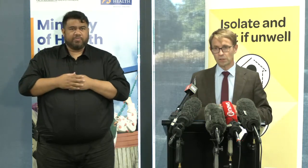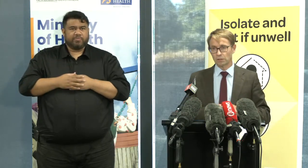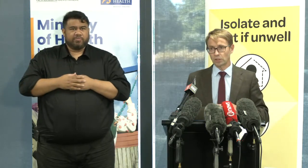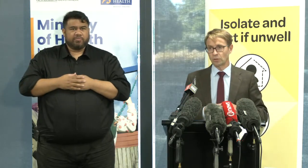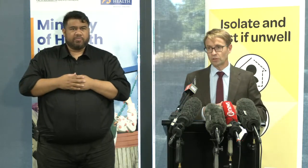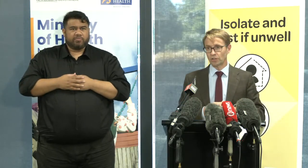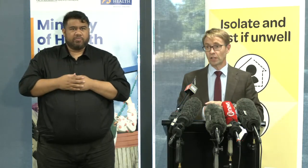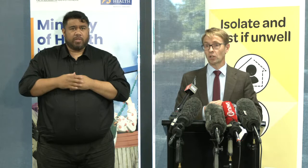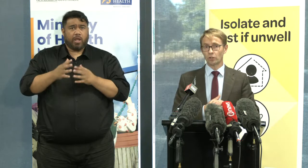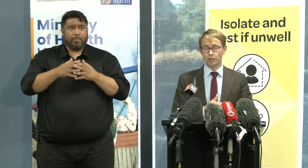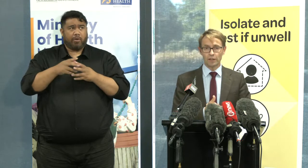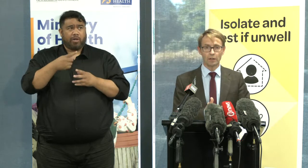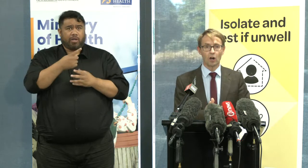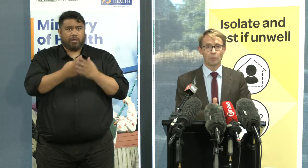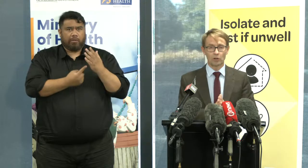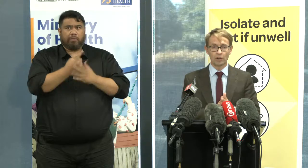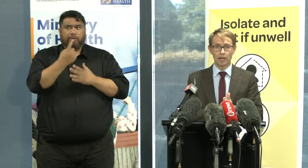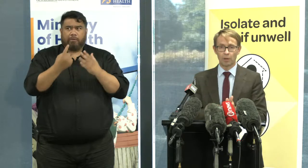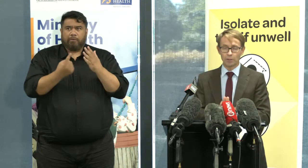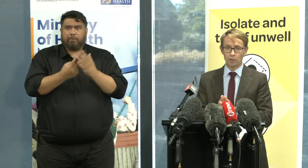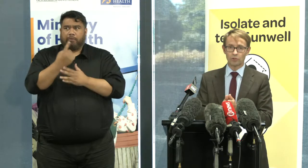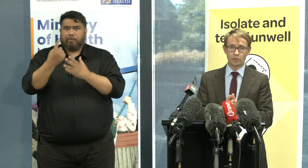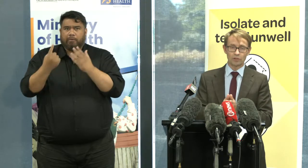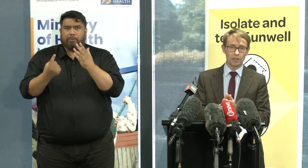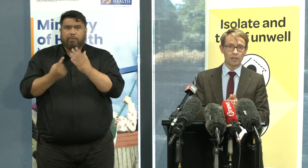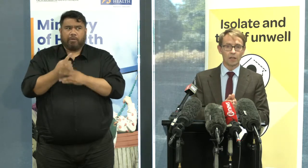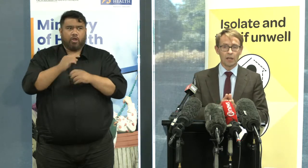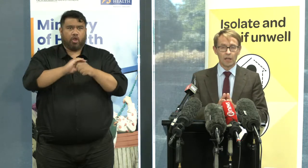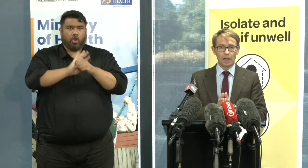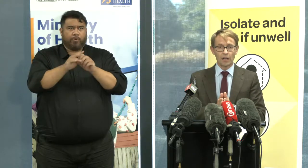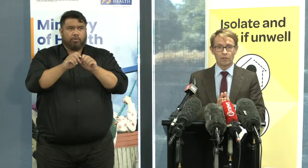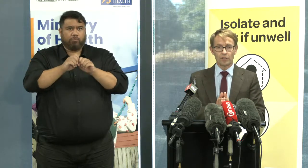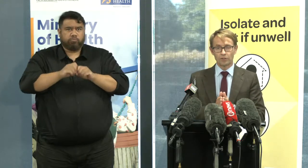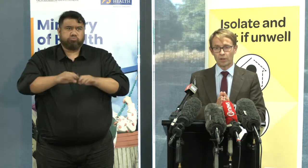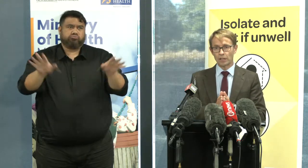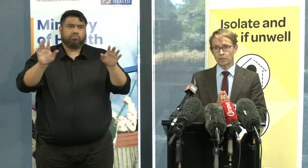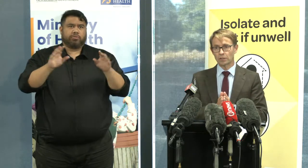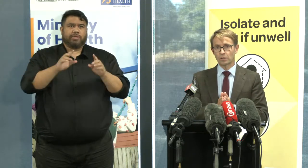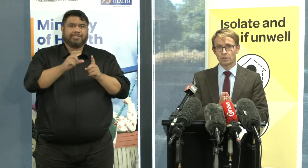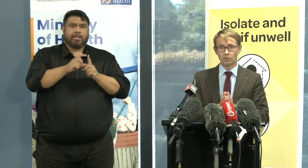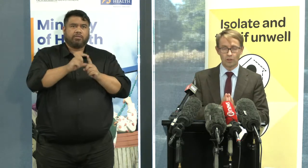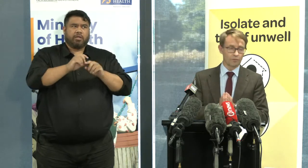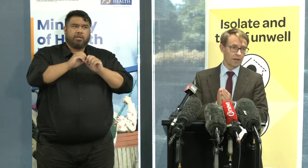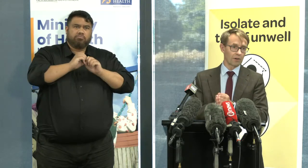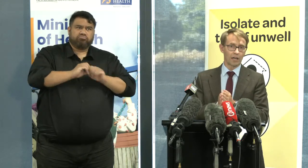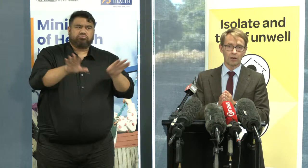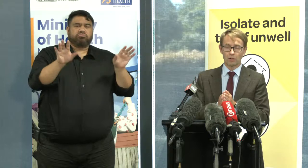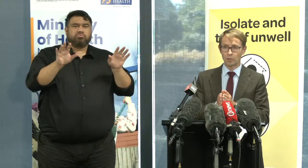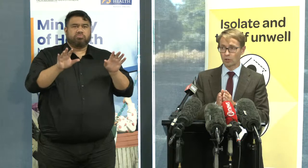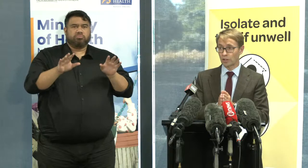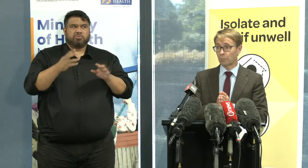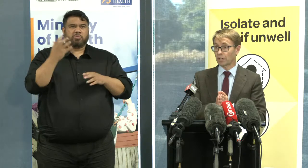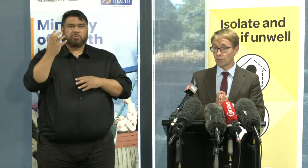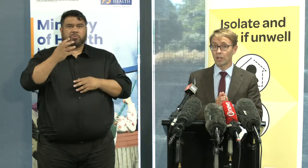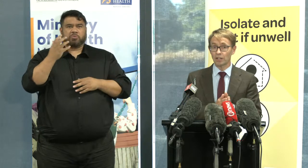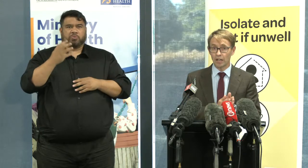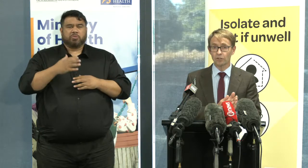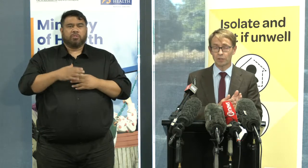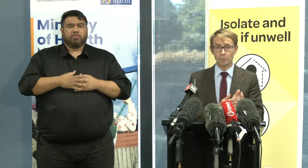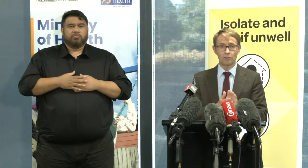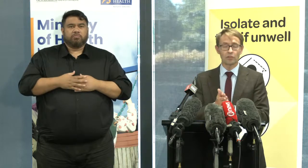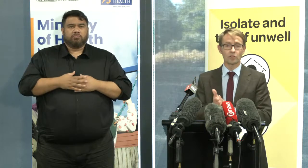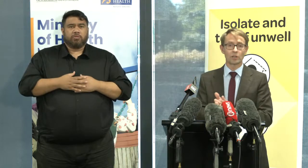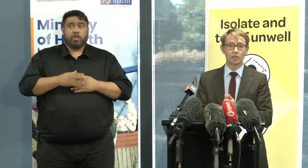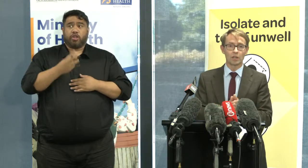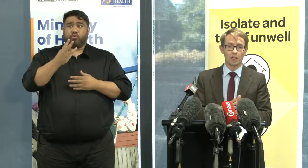outbreaks that the US has had, including their Omicron outbreak most recently, the death rate so far in our Omicron outbreak, and we are now